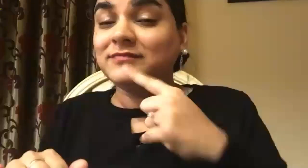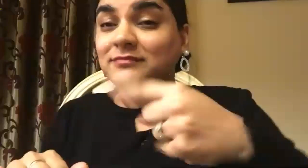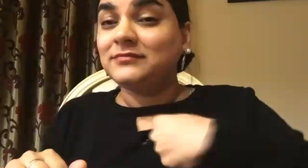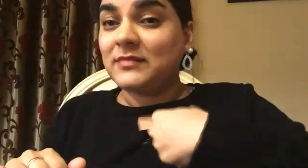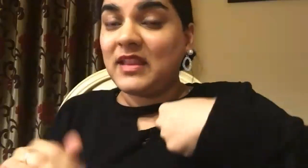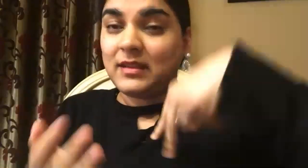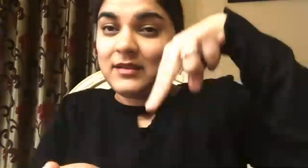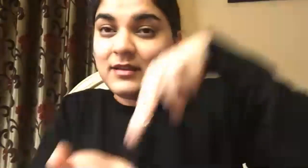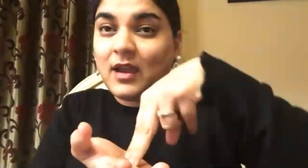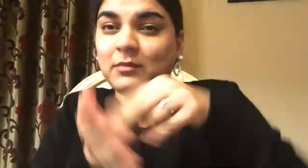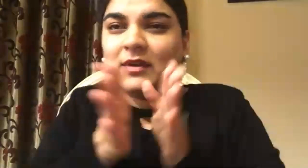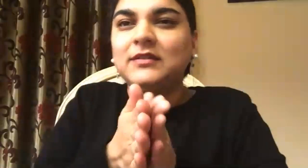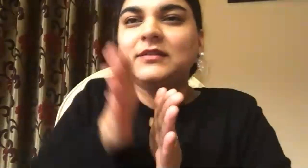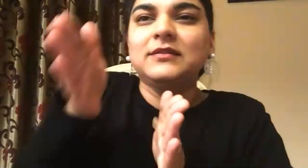that meeting.